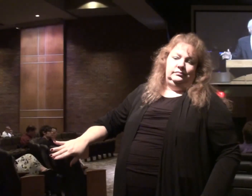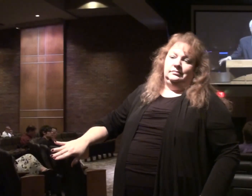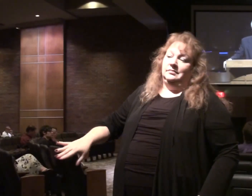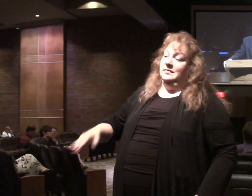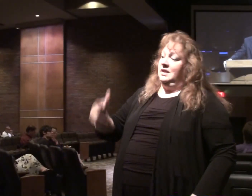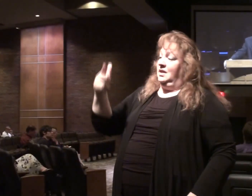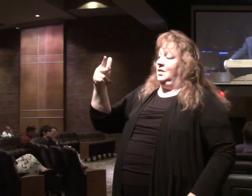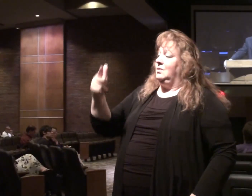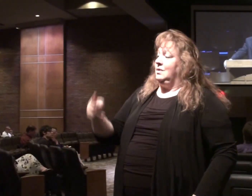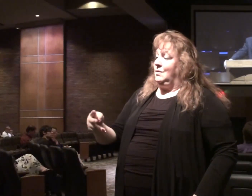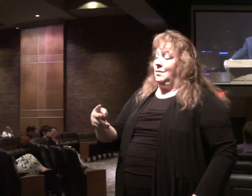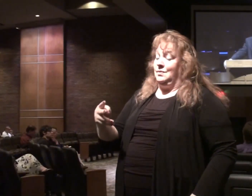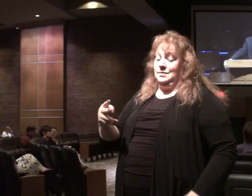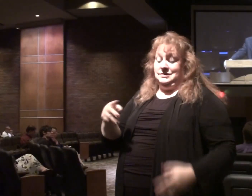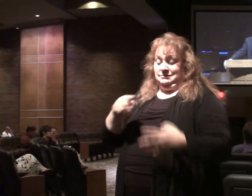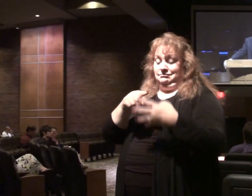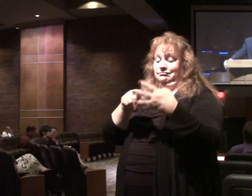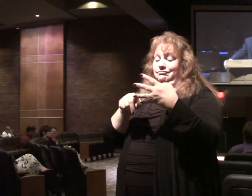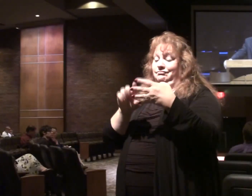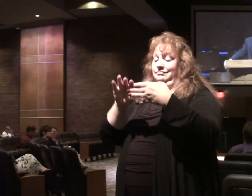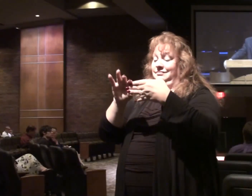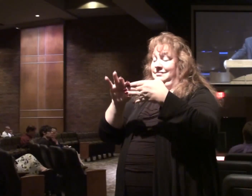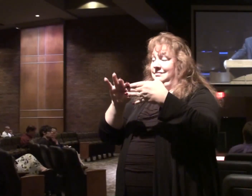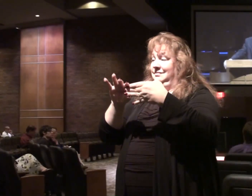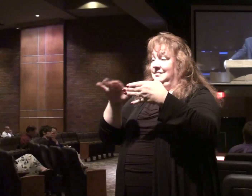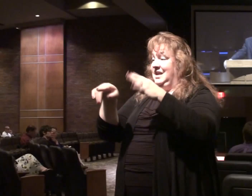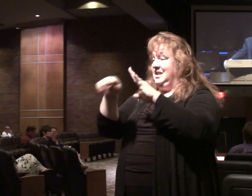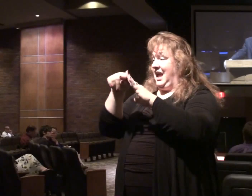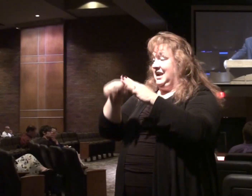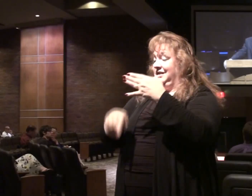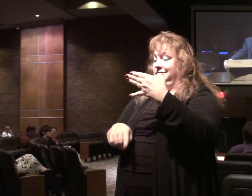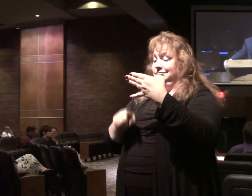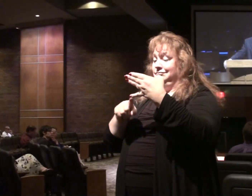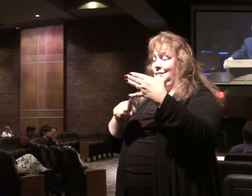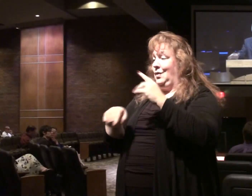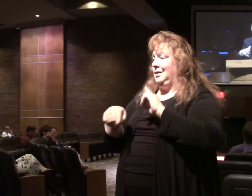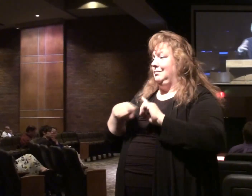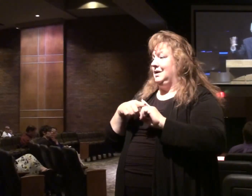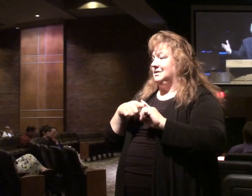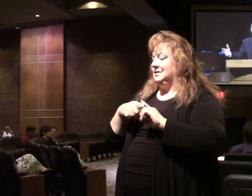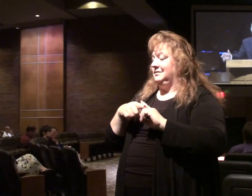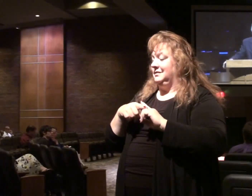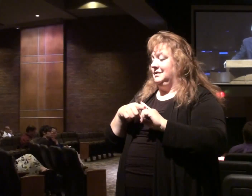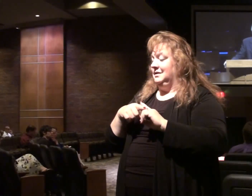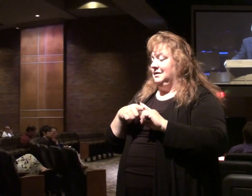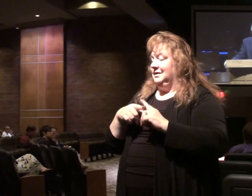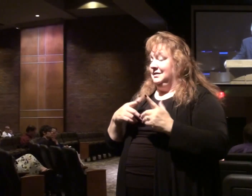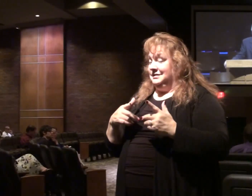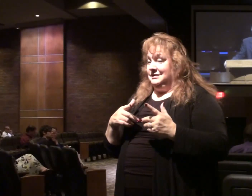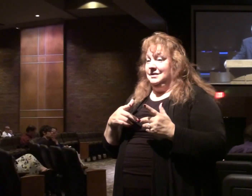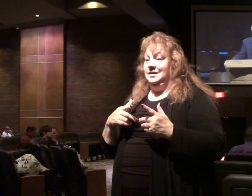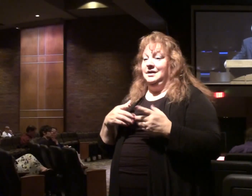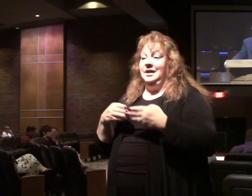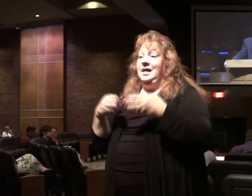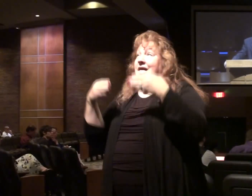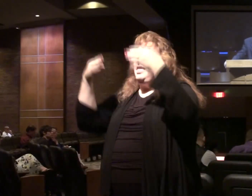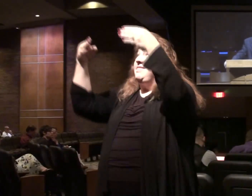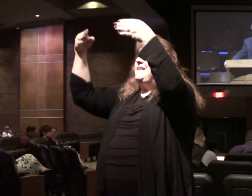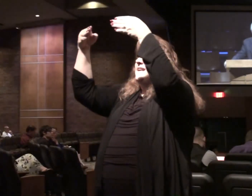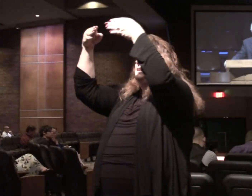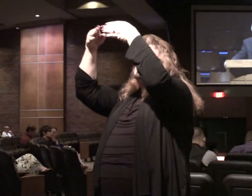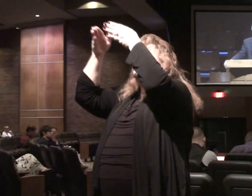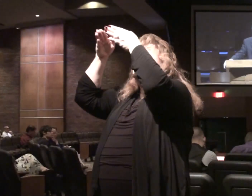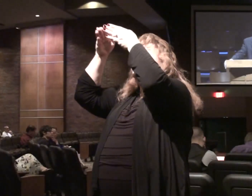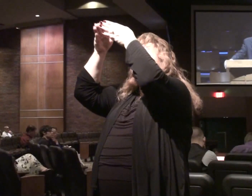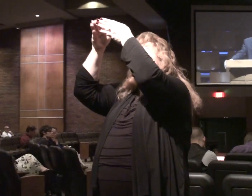three quarters of the hearts are going to be negative. And that's just in the picture we can expect. The gate is narrow, the way